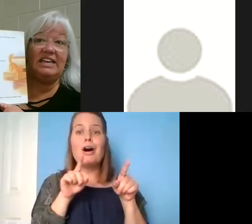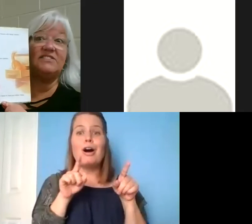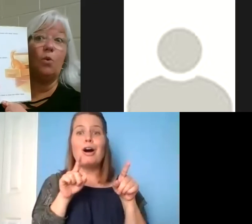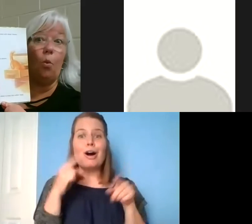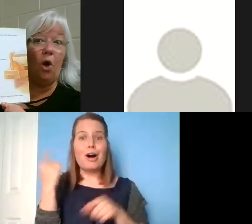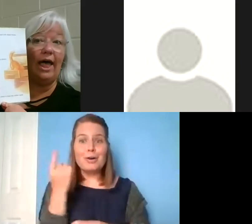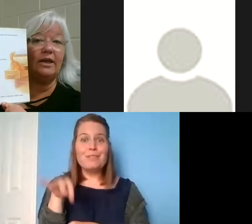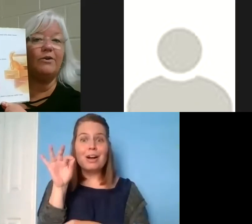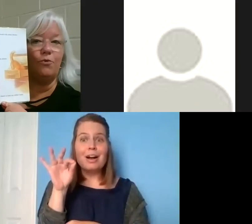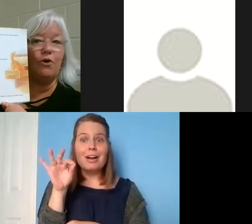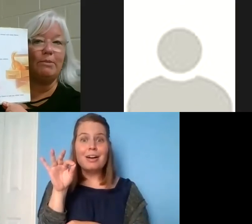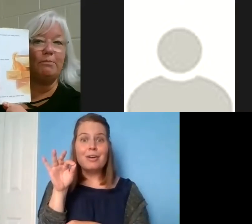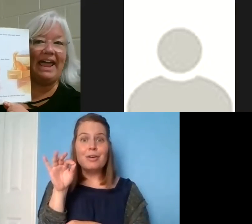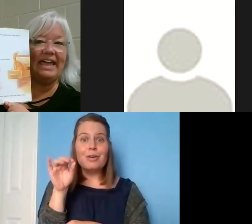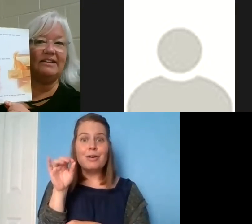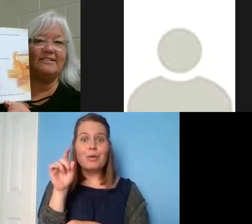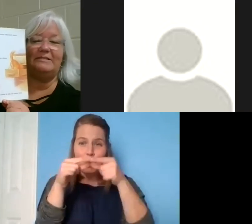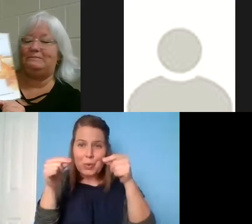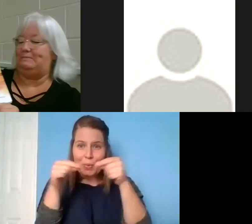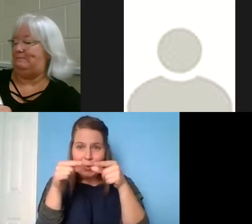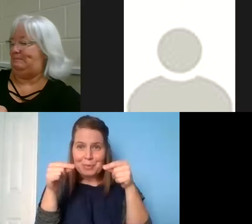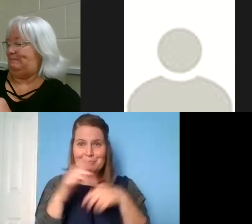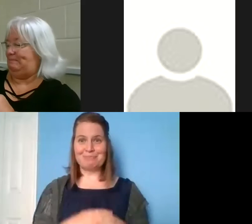at least one rubber band.